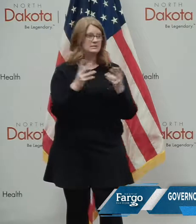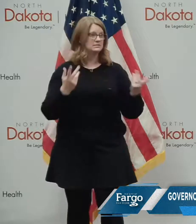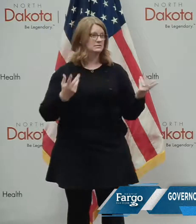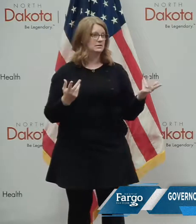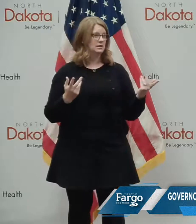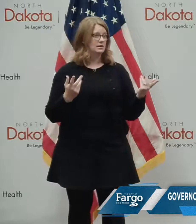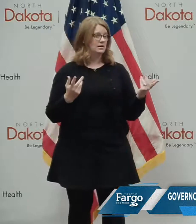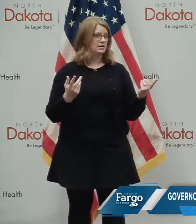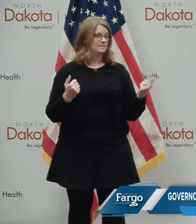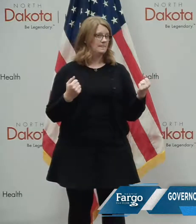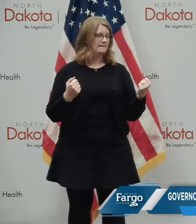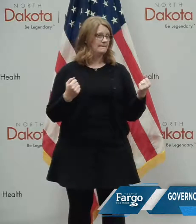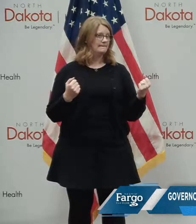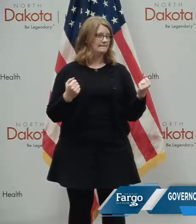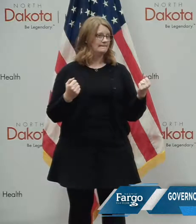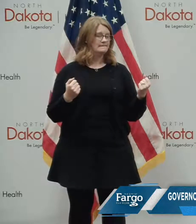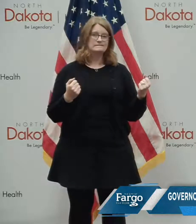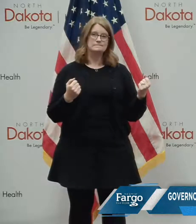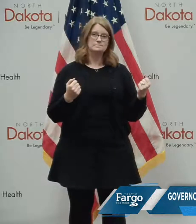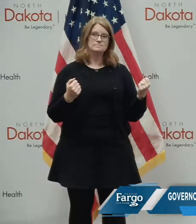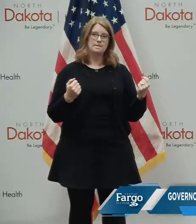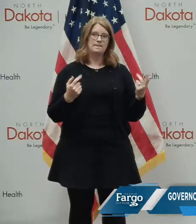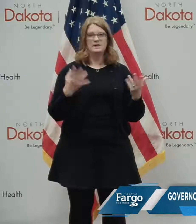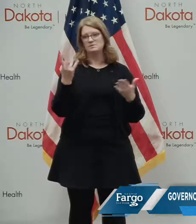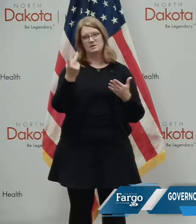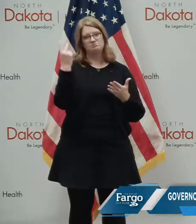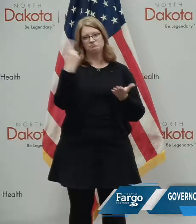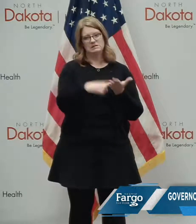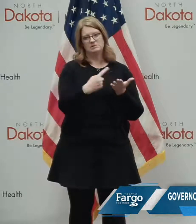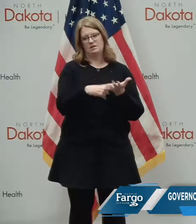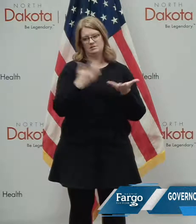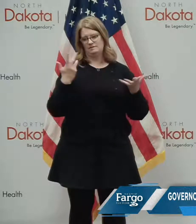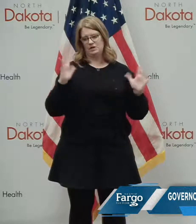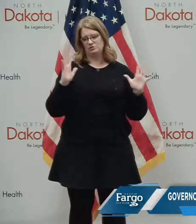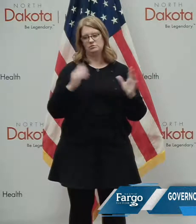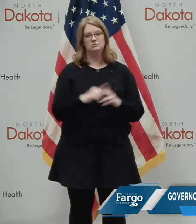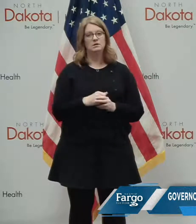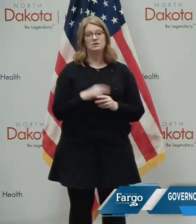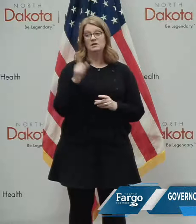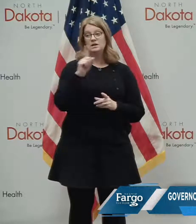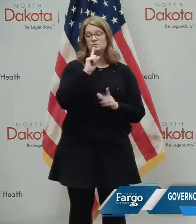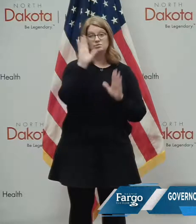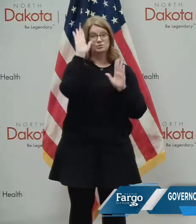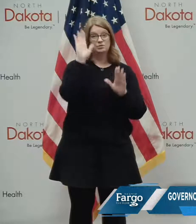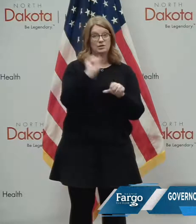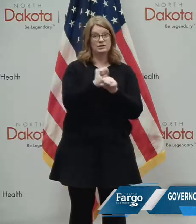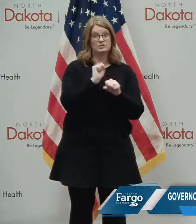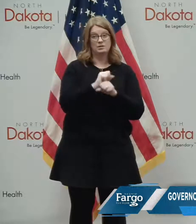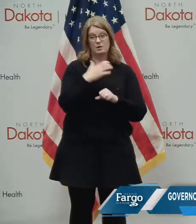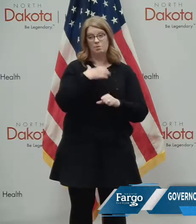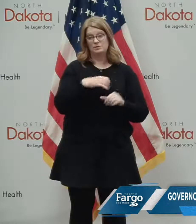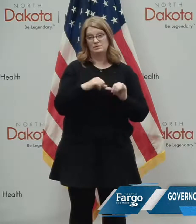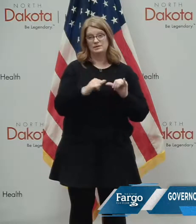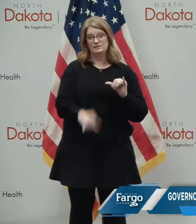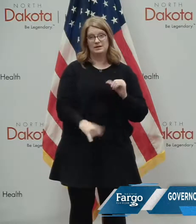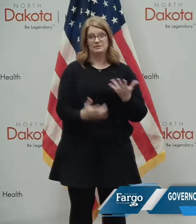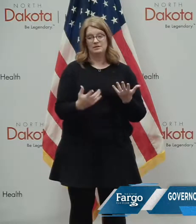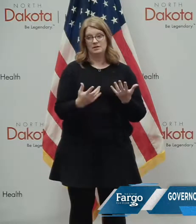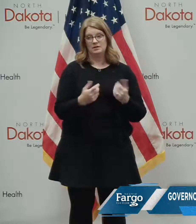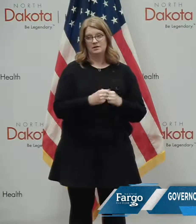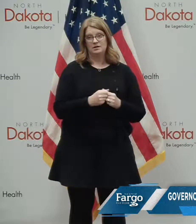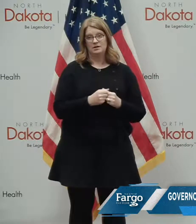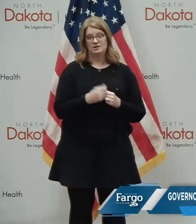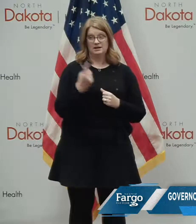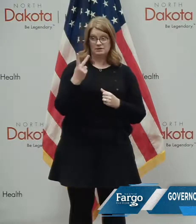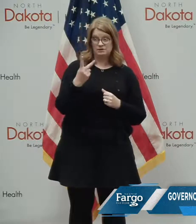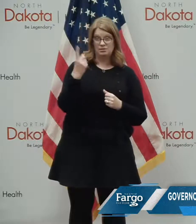that there's I said that's all been covered. As I said then, he was doing a great job. We wished he would have stayed. I spent 2.5 hours